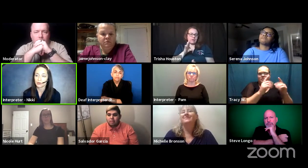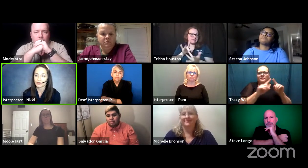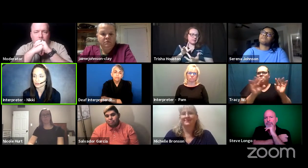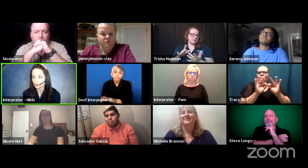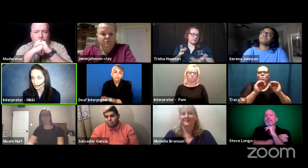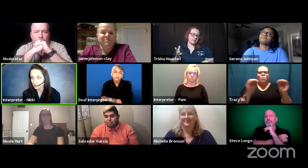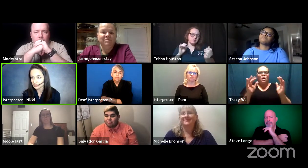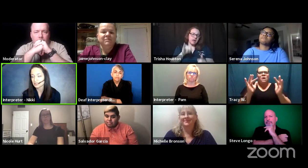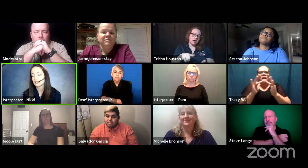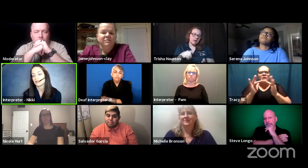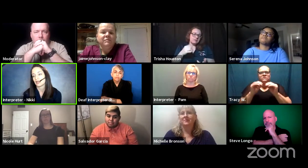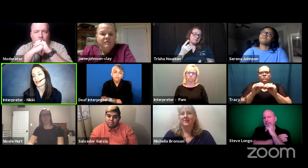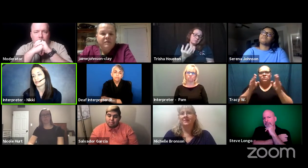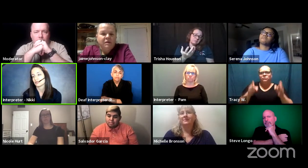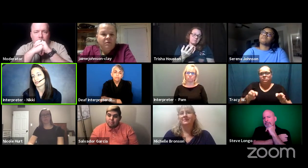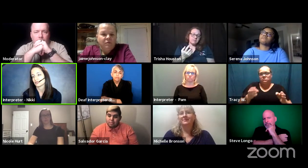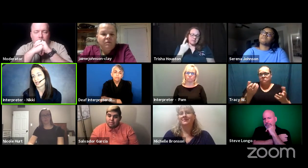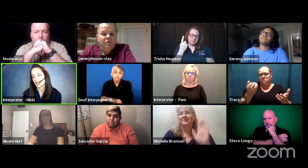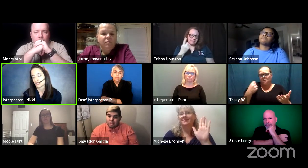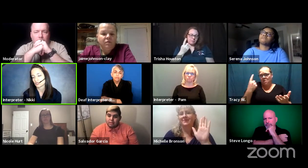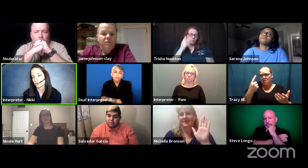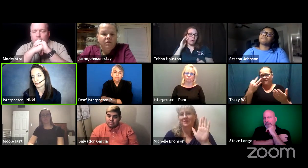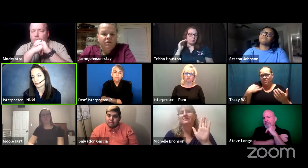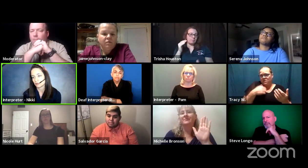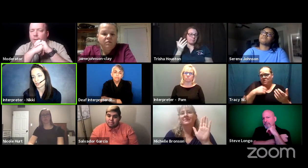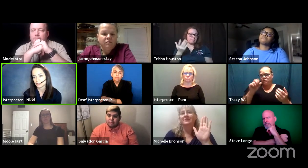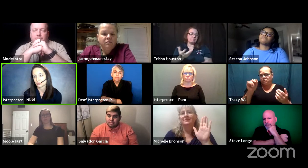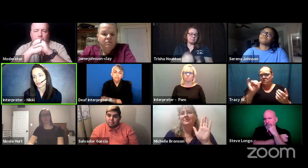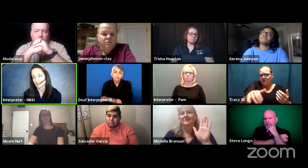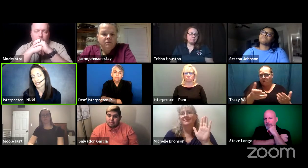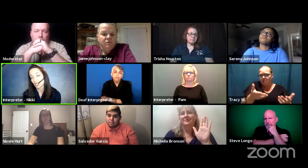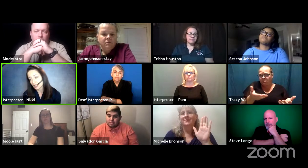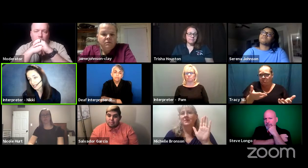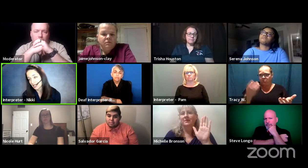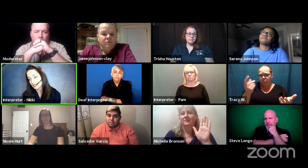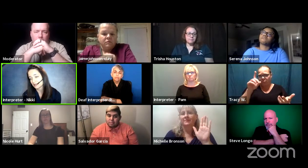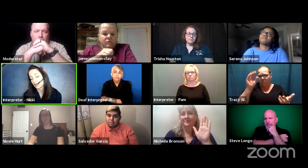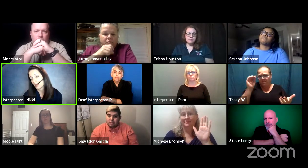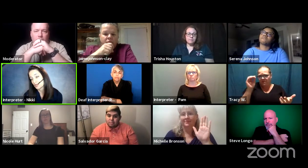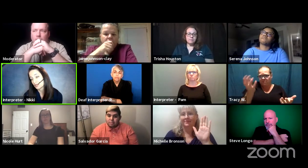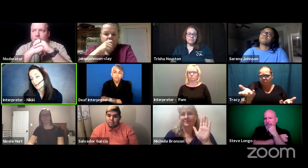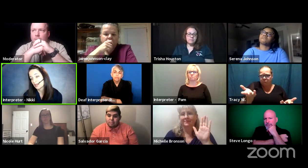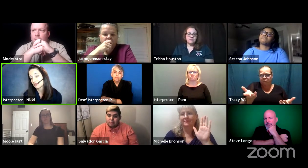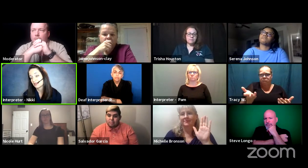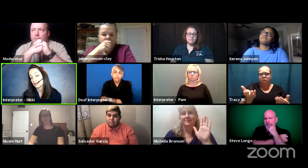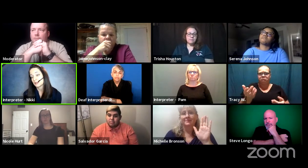their trunks and there's not that actual person-to-person contact is an option maybe.